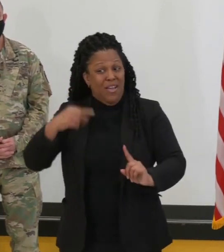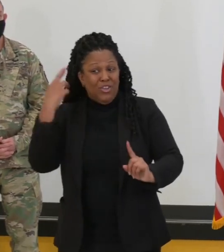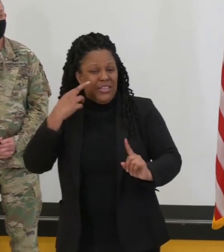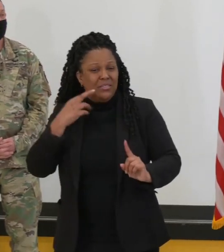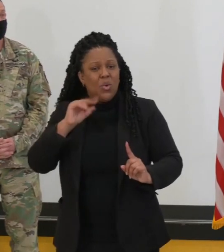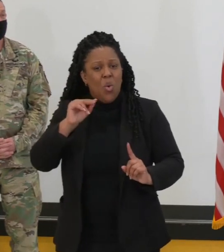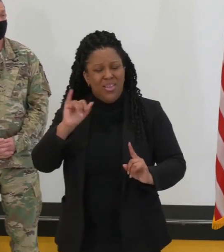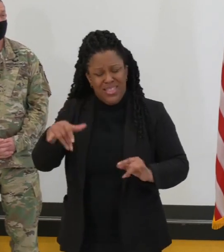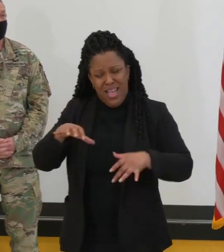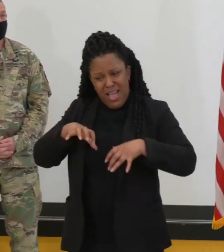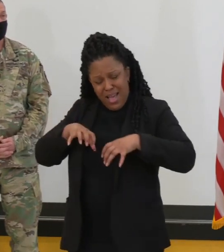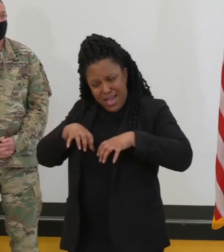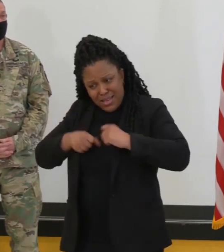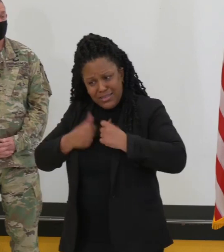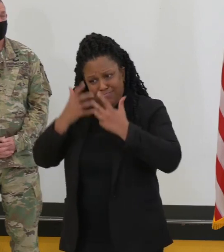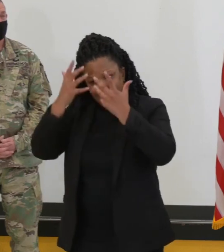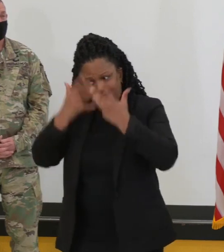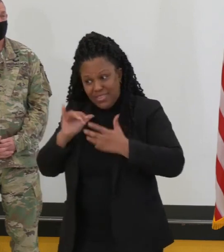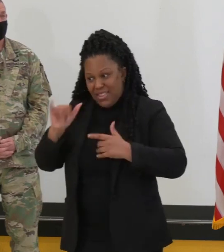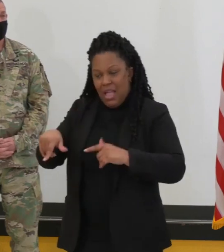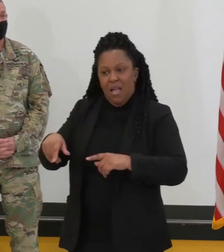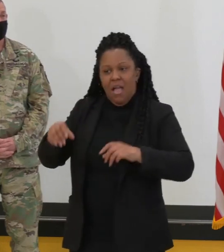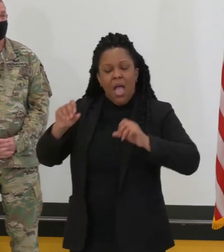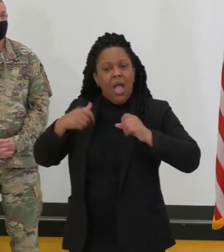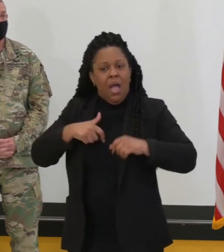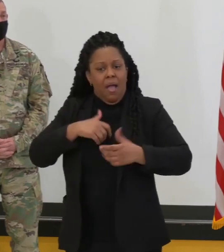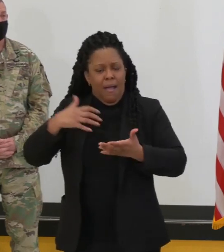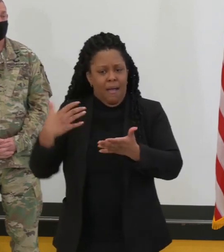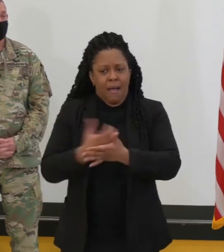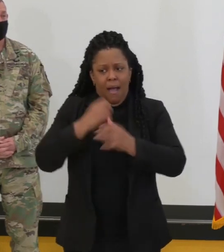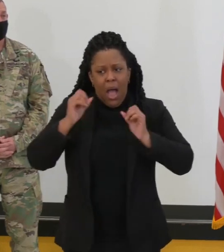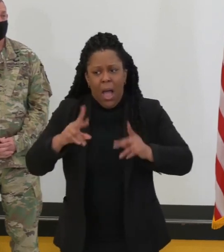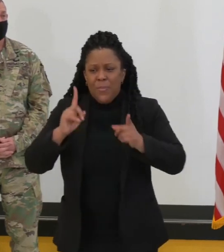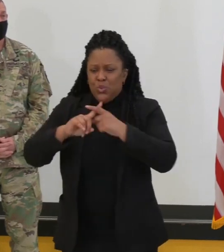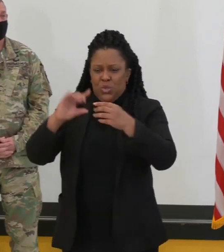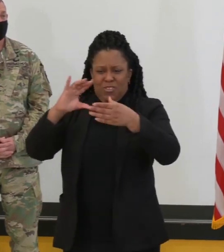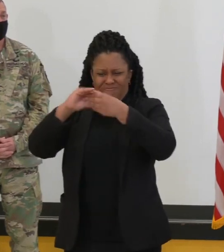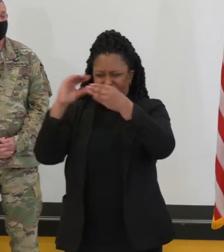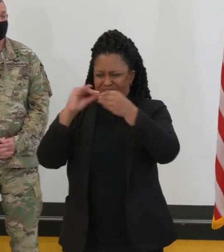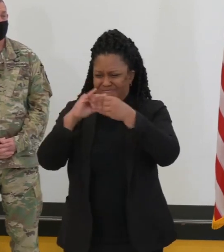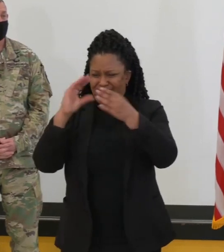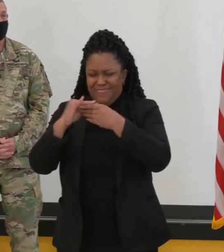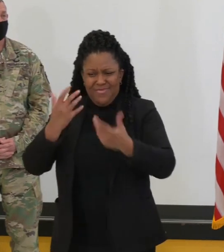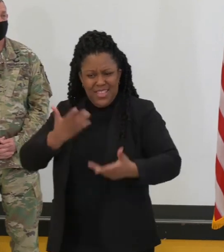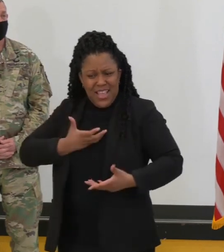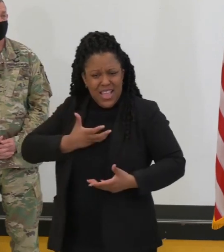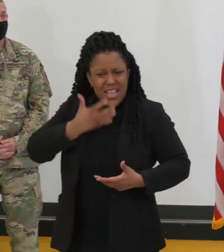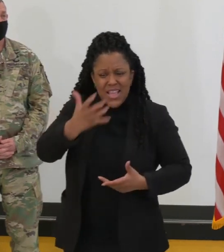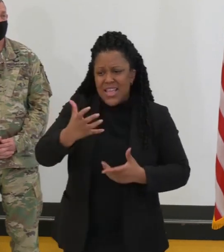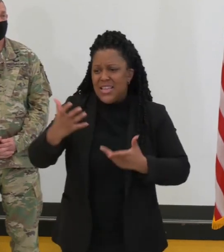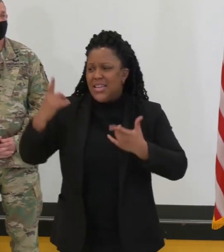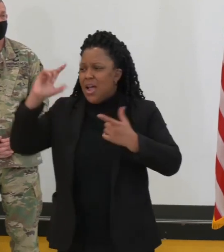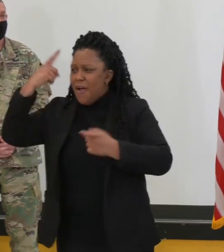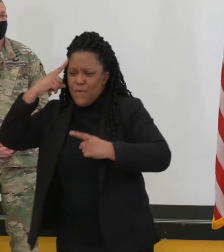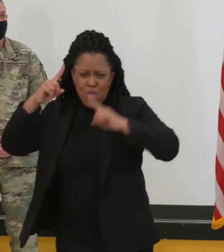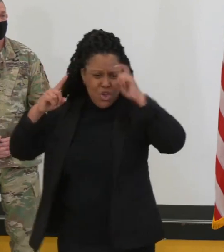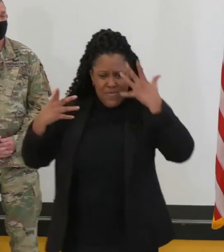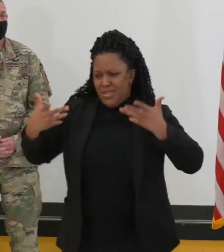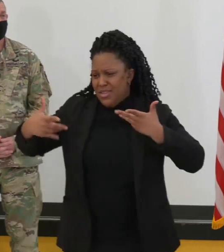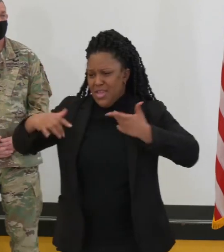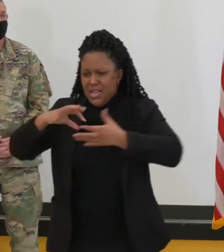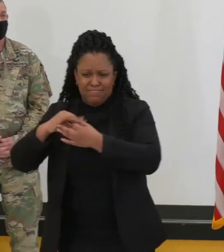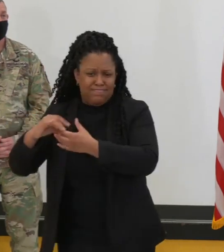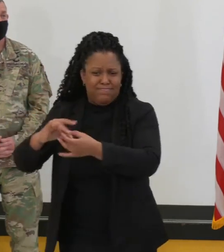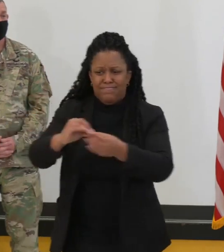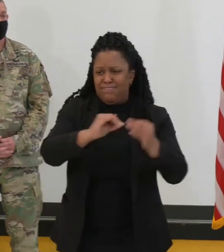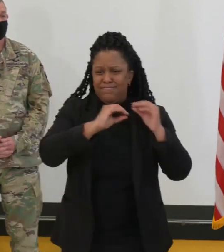for getting that message out even broader. We need to have community help us keep the peace. And one of the ways they can do this,